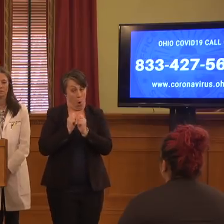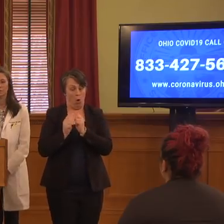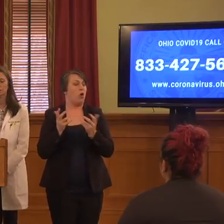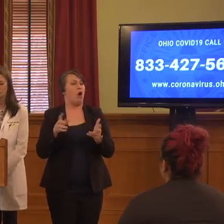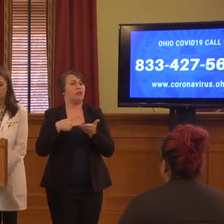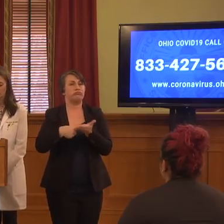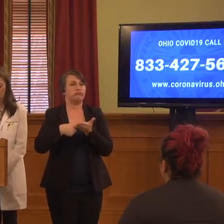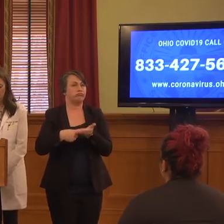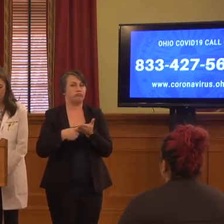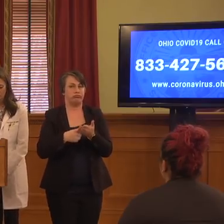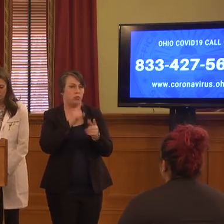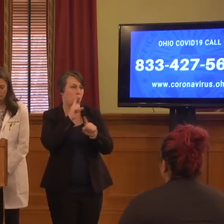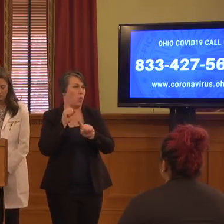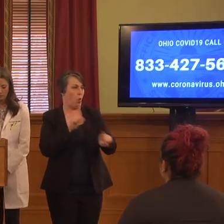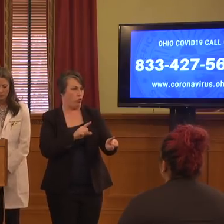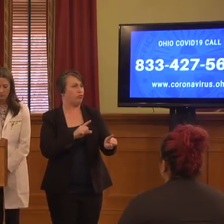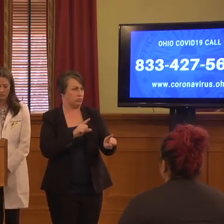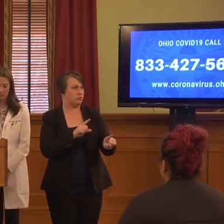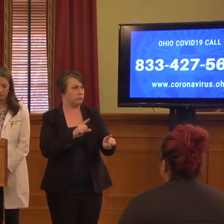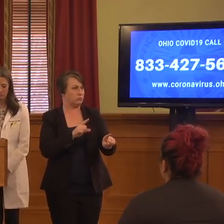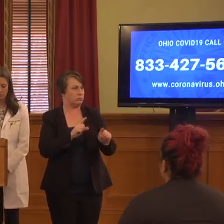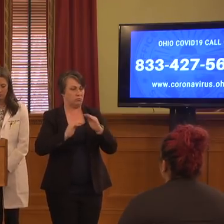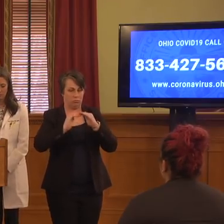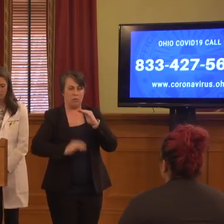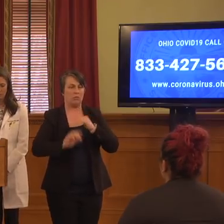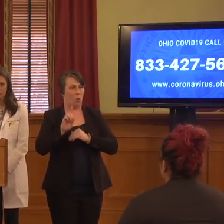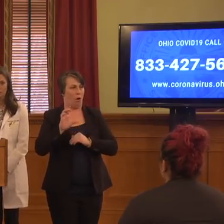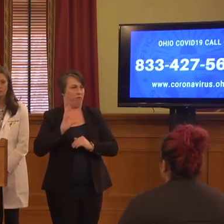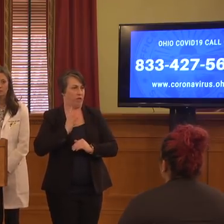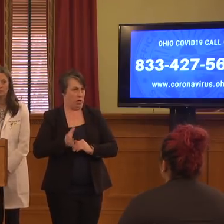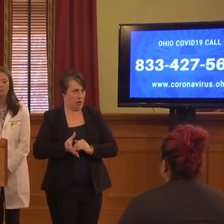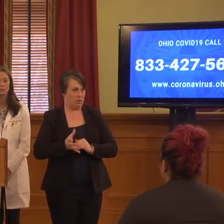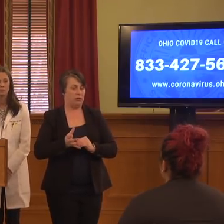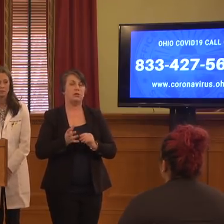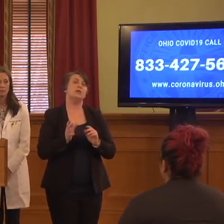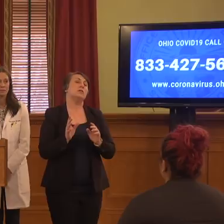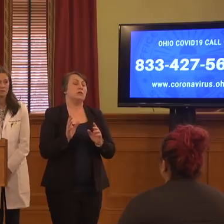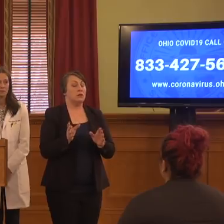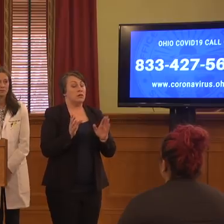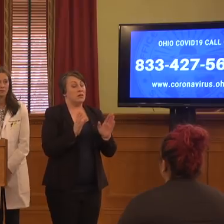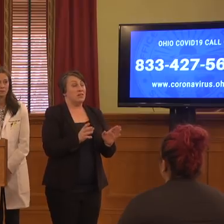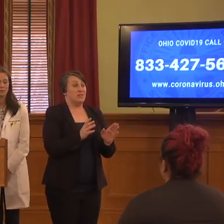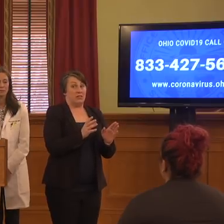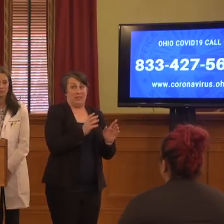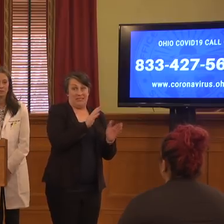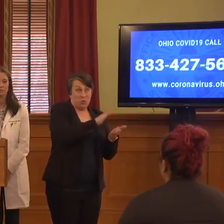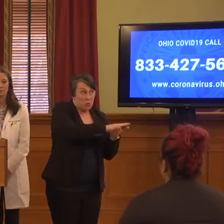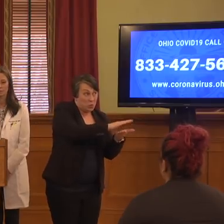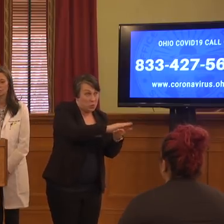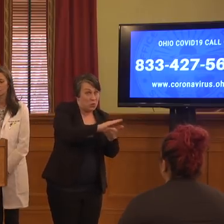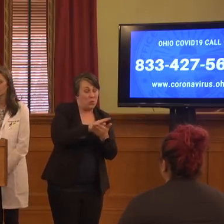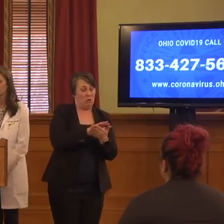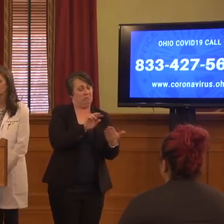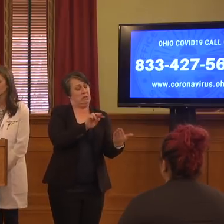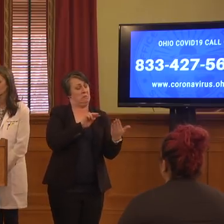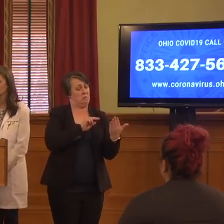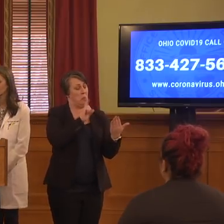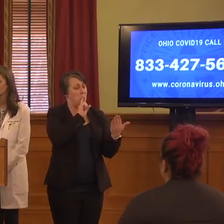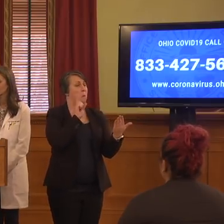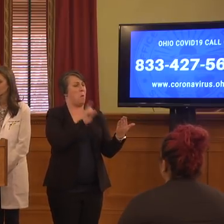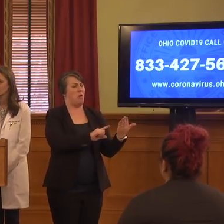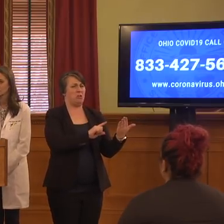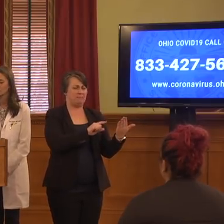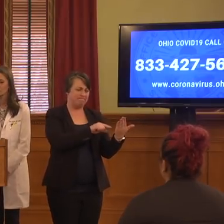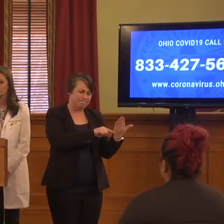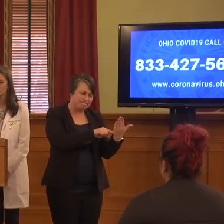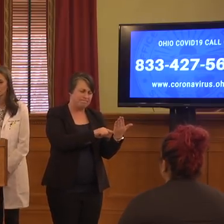So, again, I think anytime we look at a question or the schools look at a question and something's not spelled out, it comes